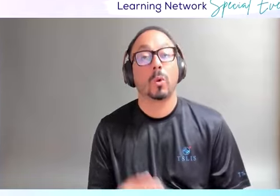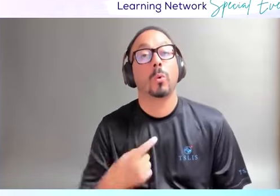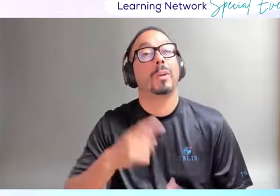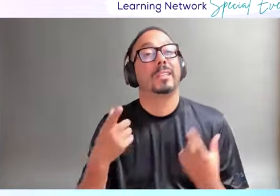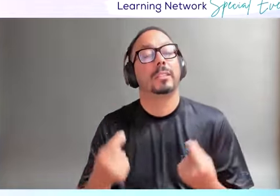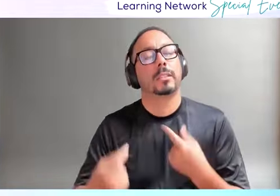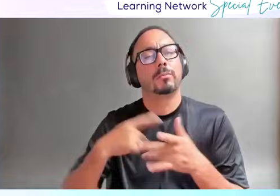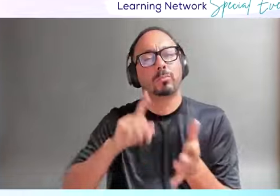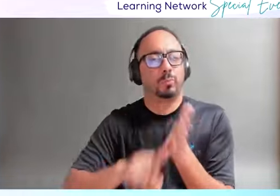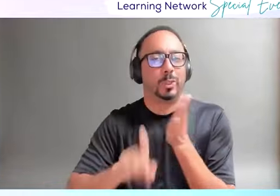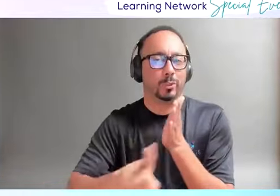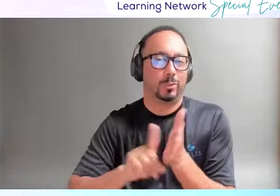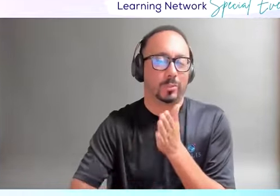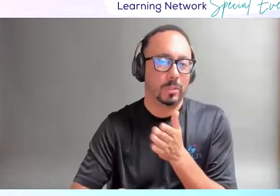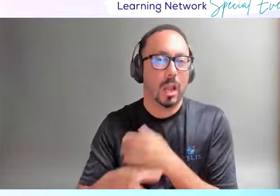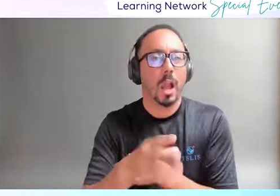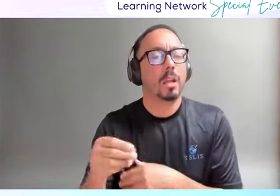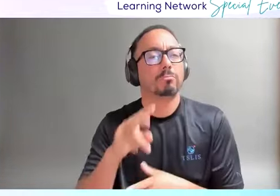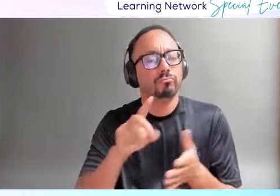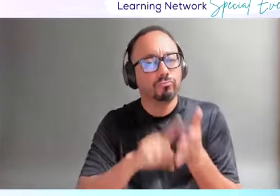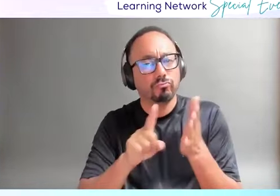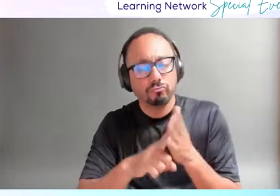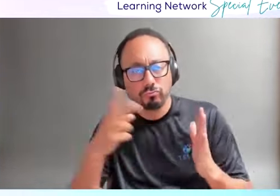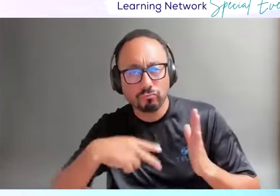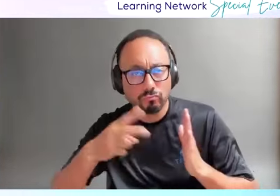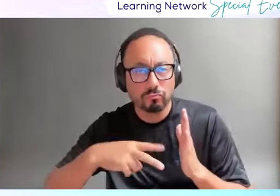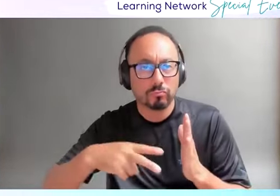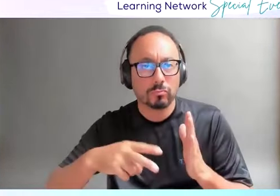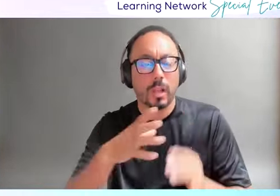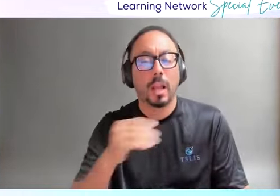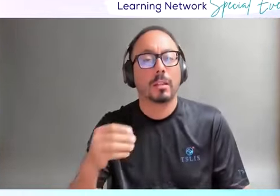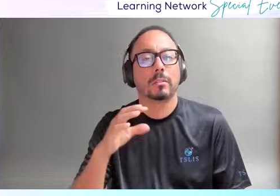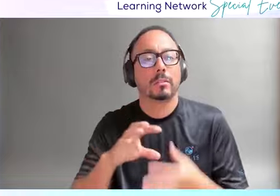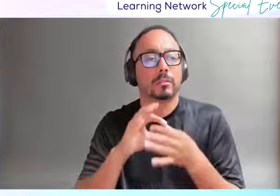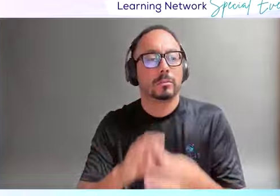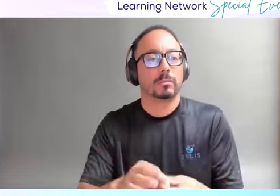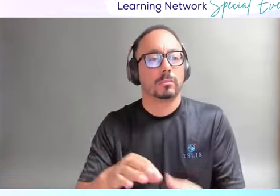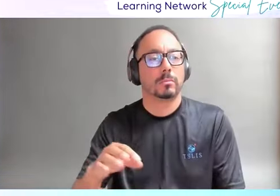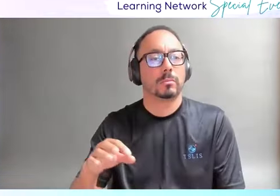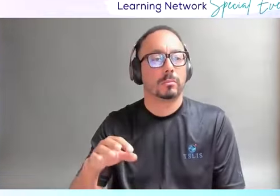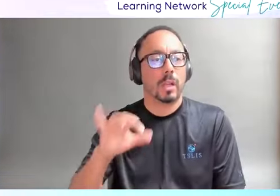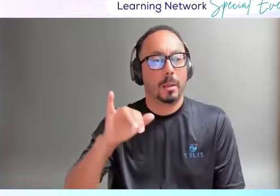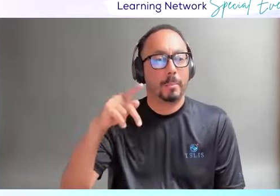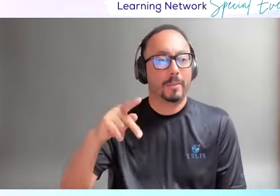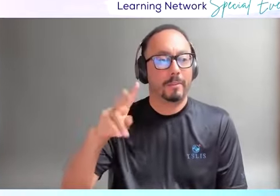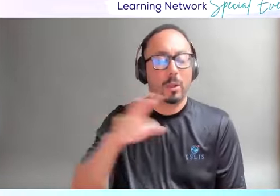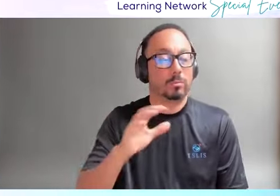that motivational interviewing and CBT and other kind of psychoeducational approaches were the most common in